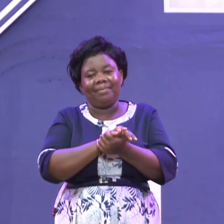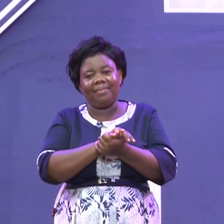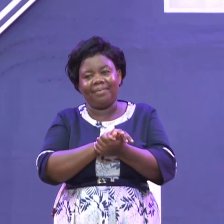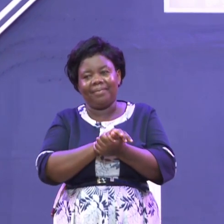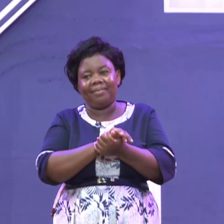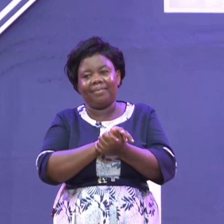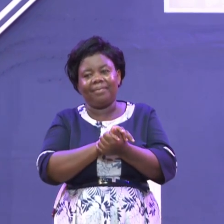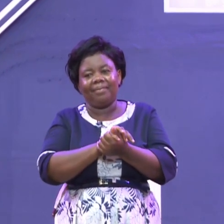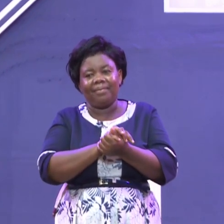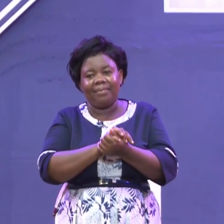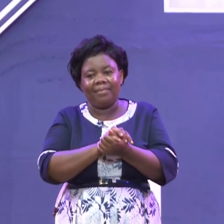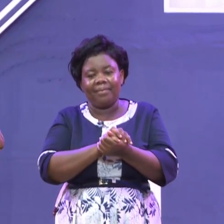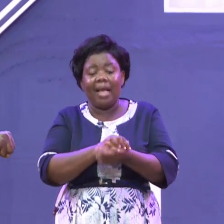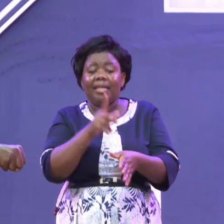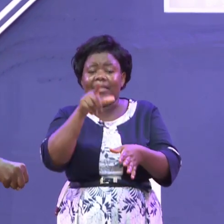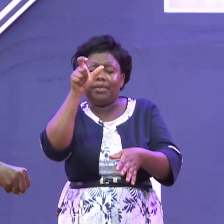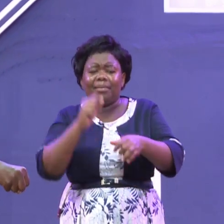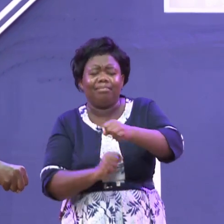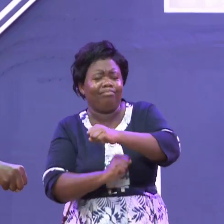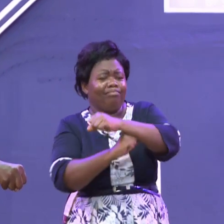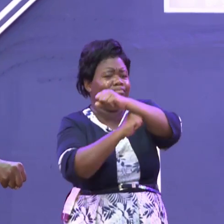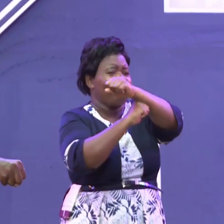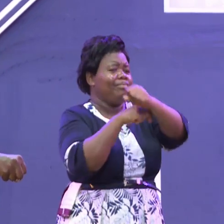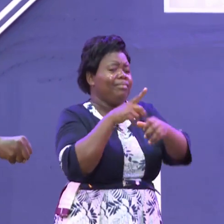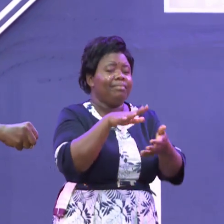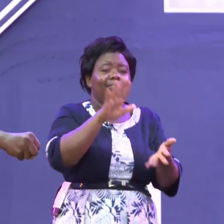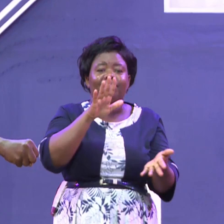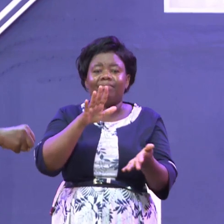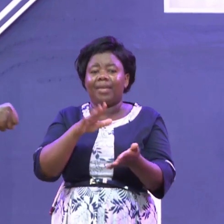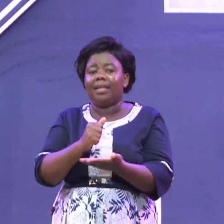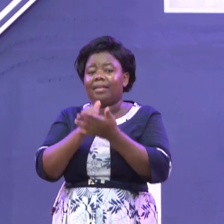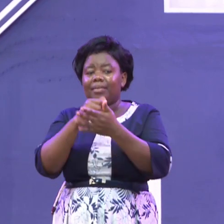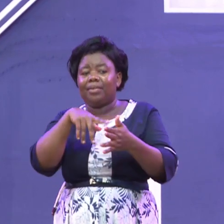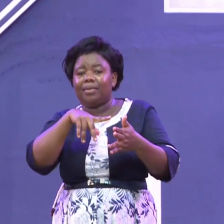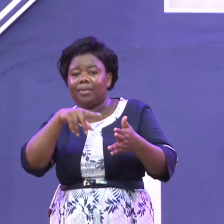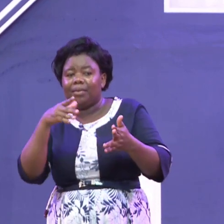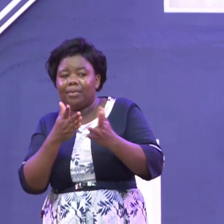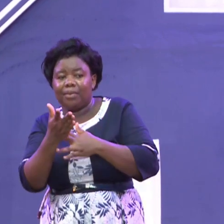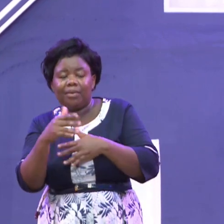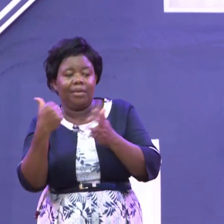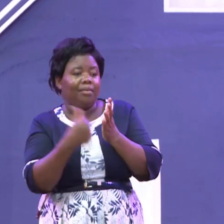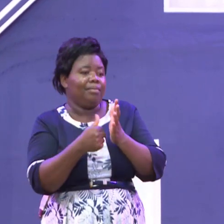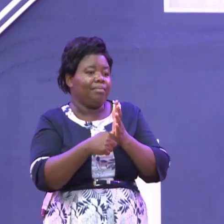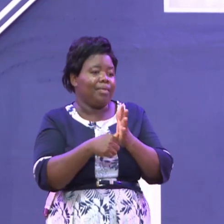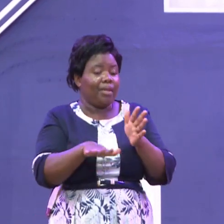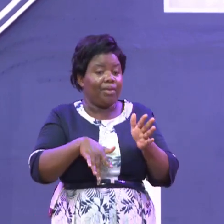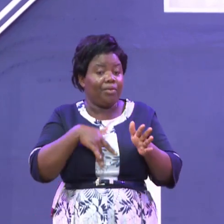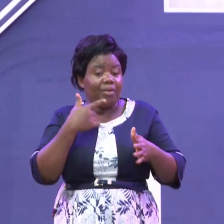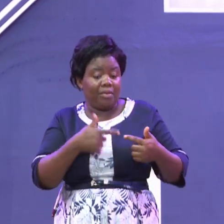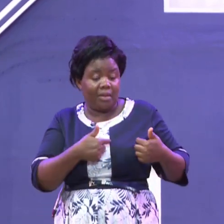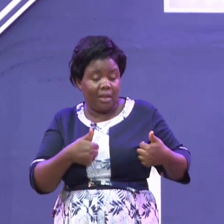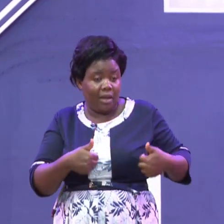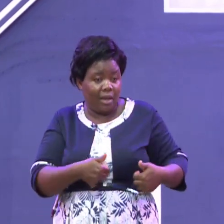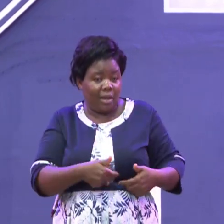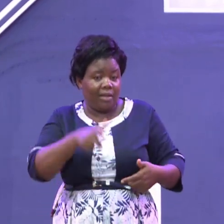N'abeerawo n'ayimirira naawe. N'akuyisa mu kizibu. Owulira muli mu mutima